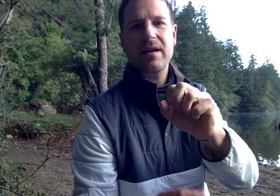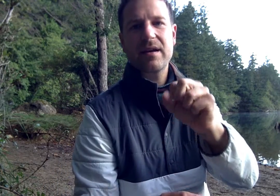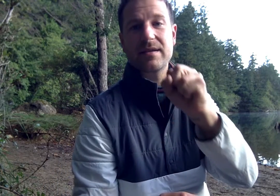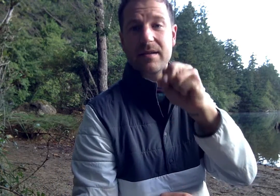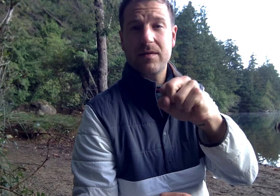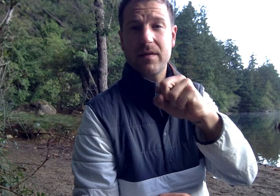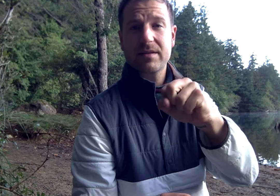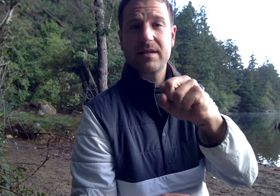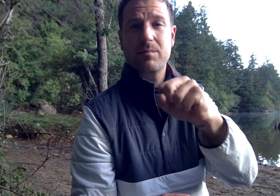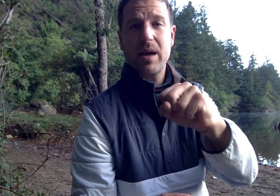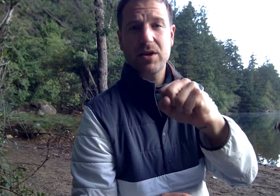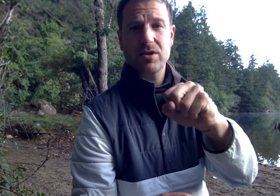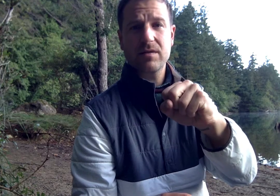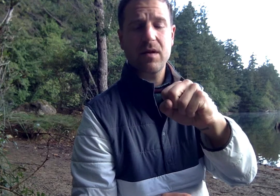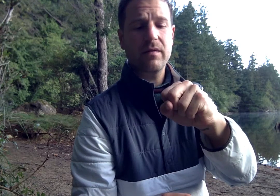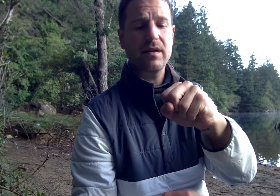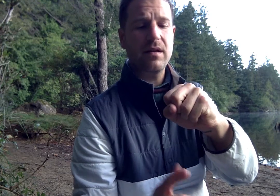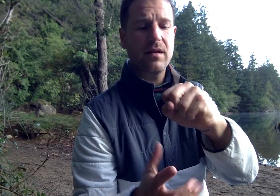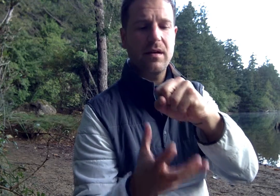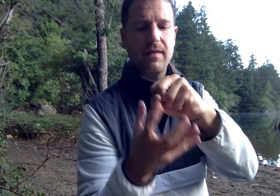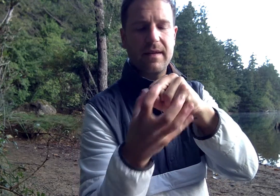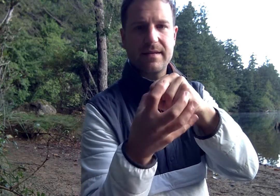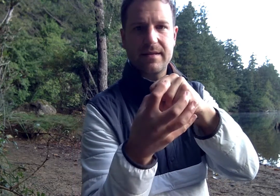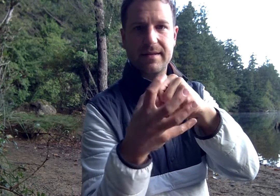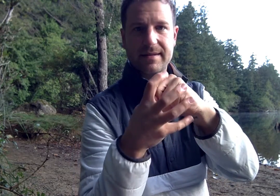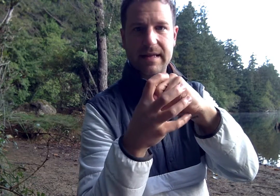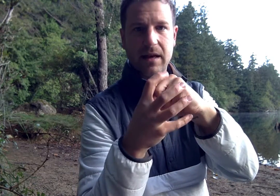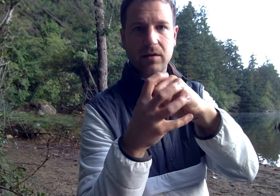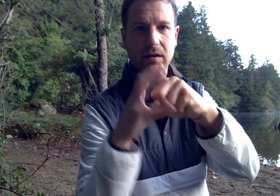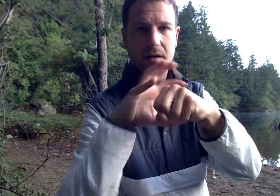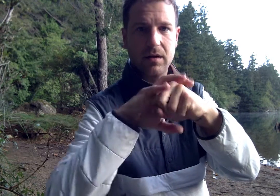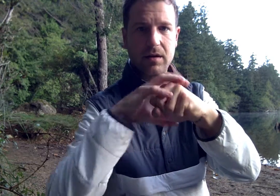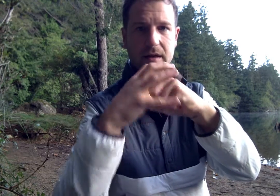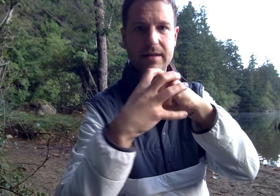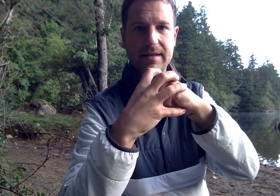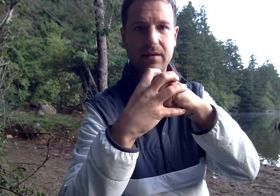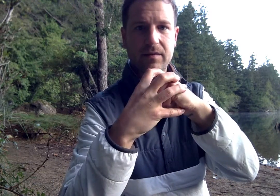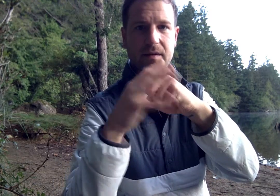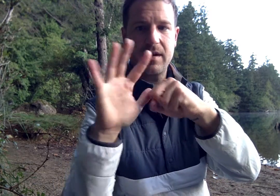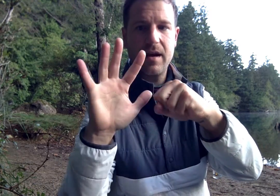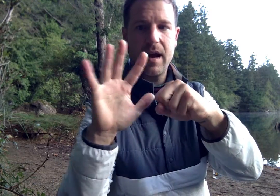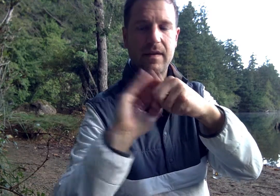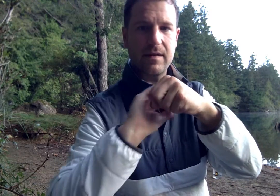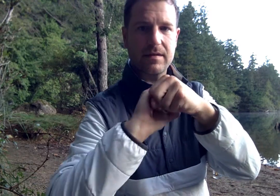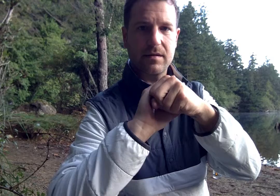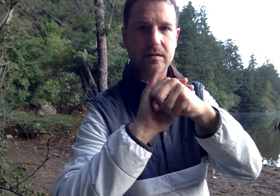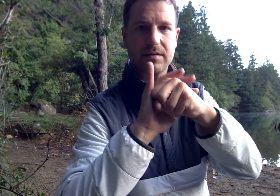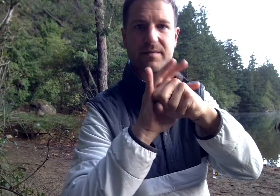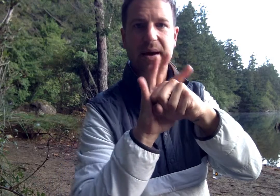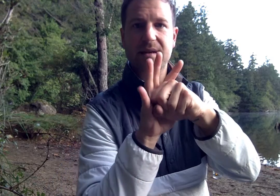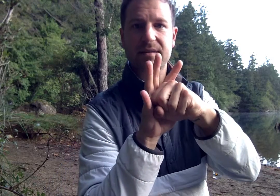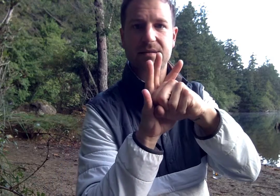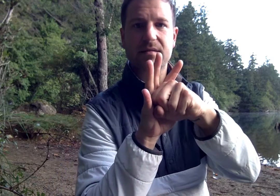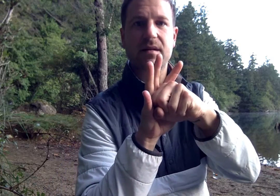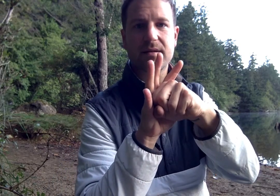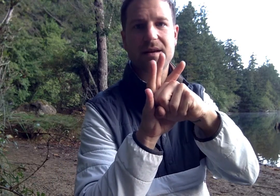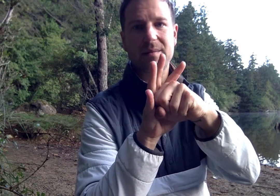is if you've ever seen pictures of COVID, this is the cell itself, and then these are little spikes on top of the